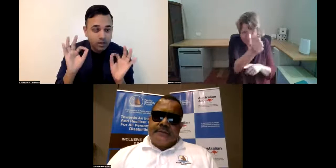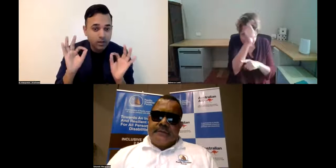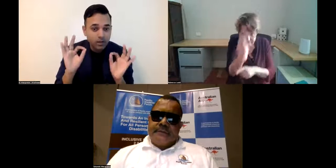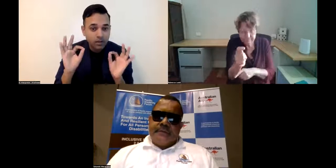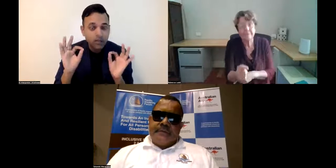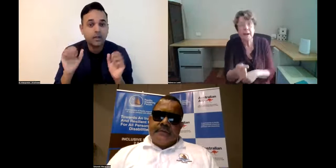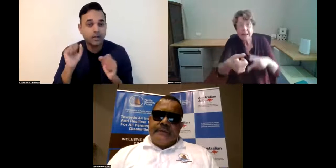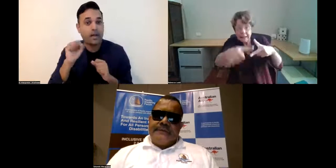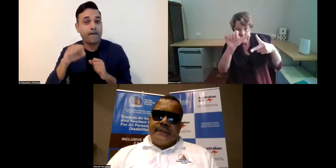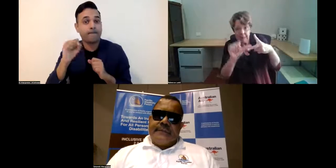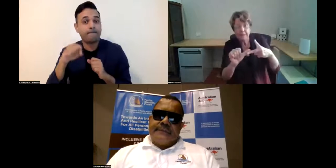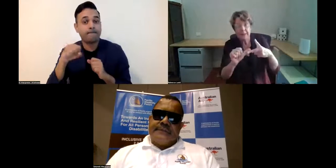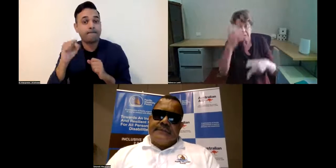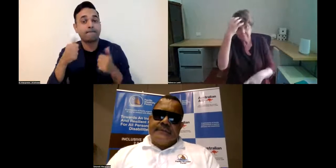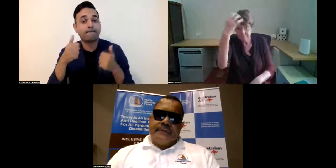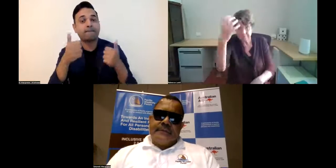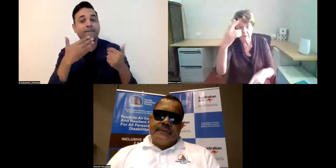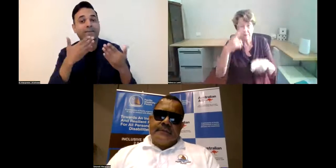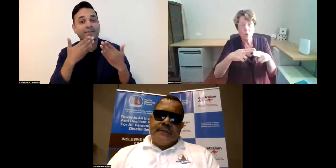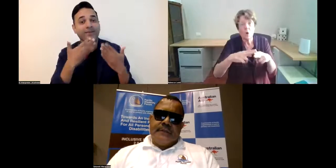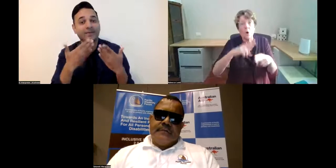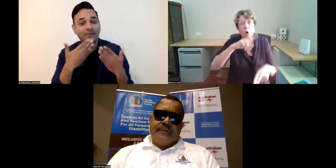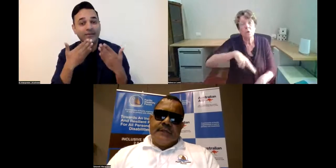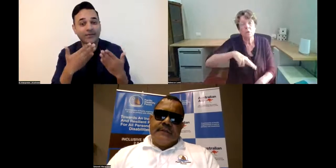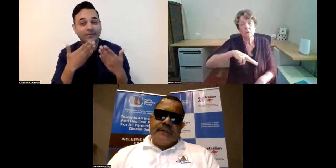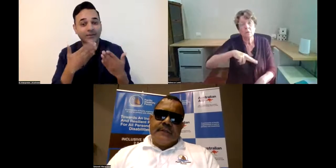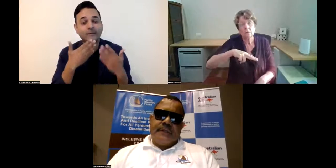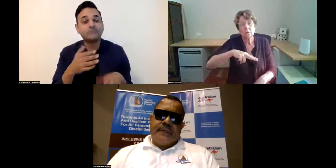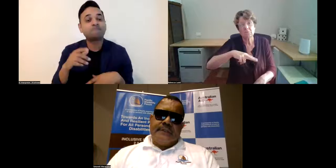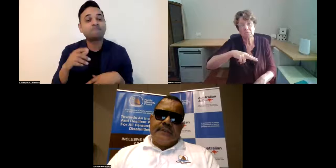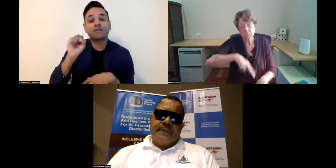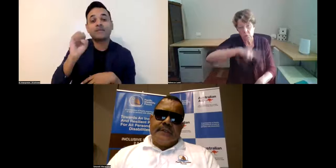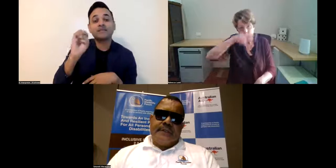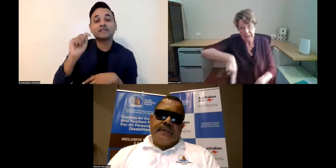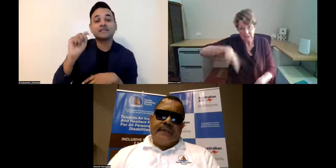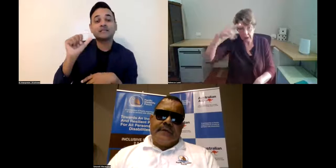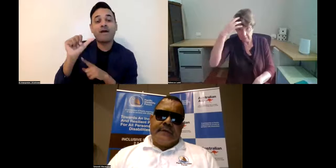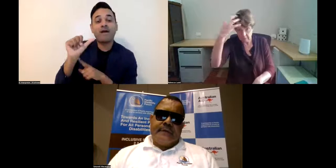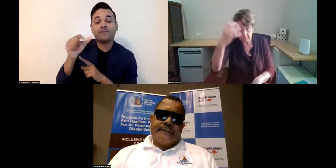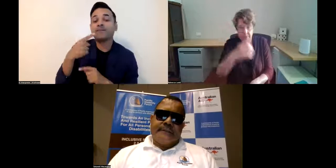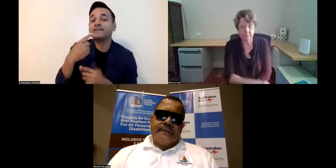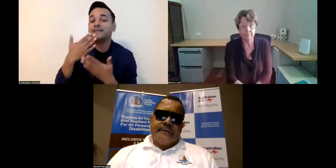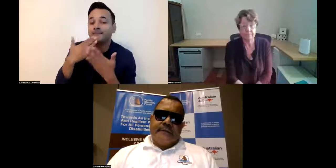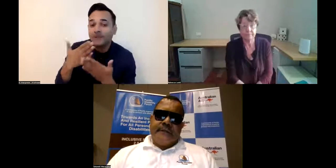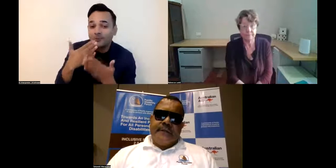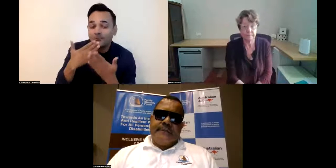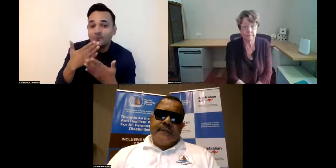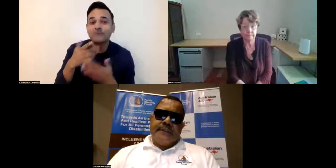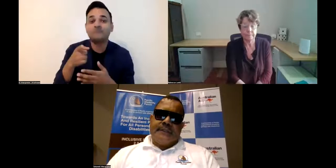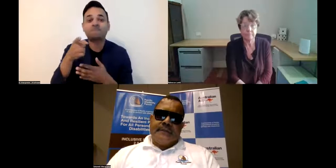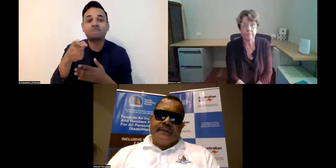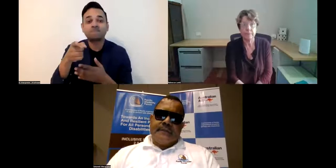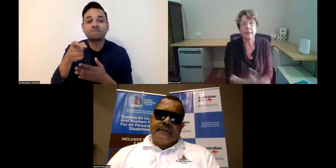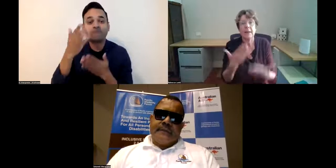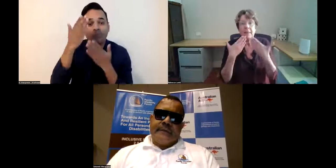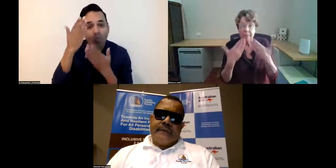Development, the Norwegian government. We hear you loudly and clearly, and thank you for acknowledging the